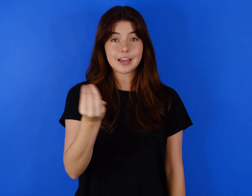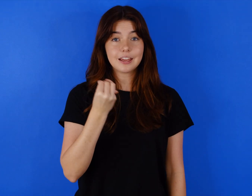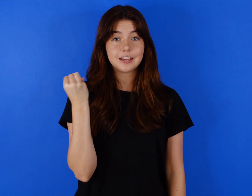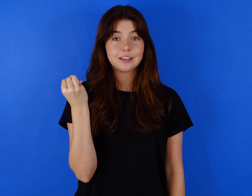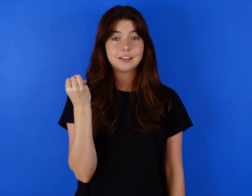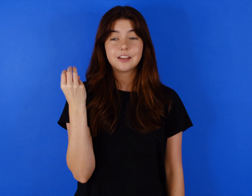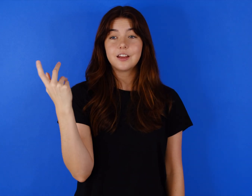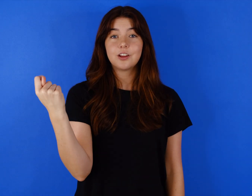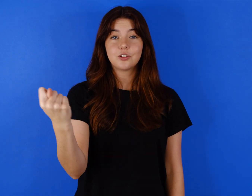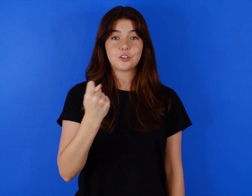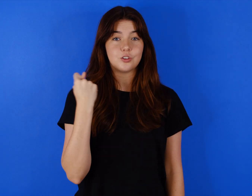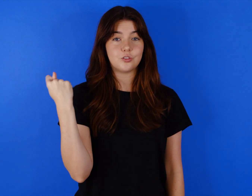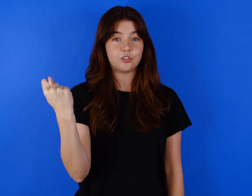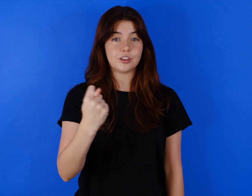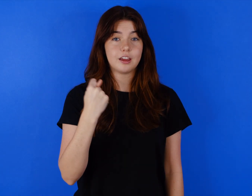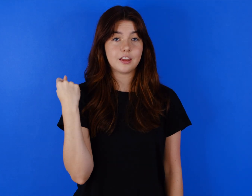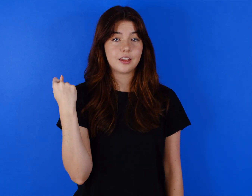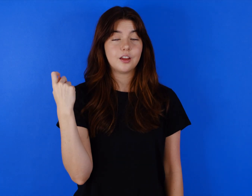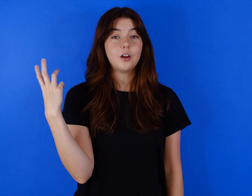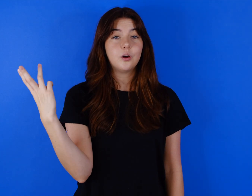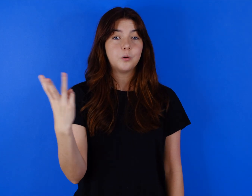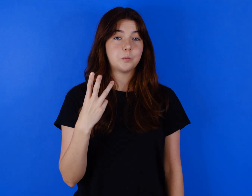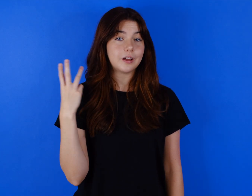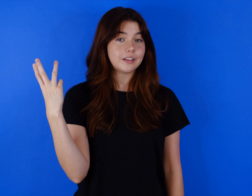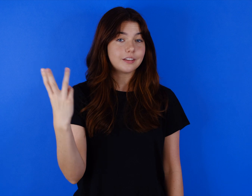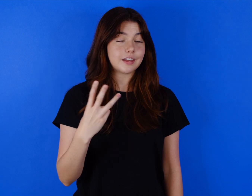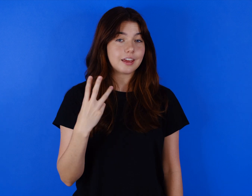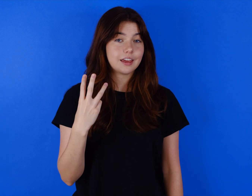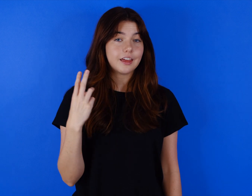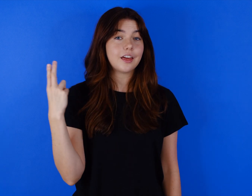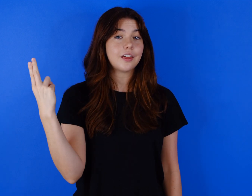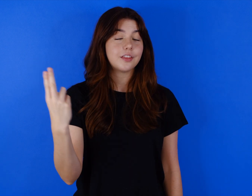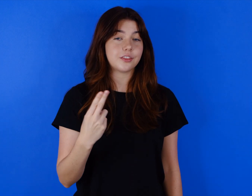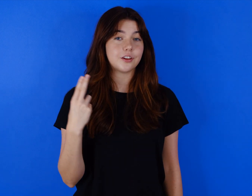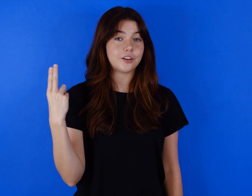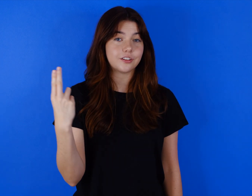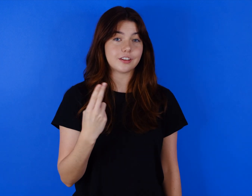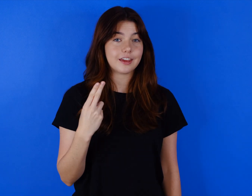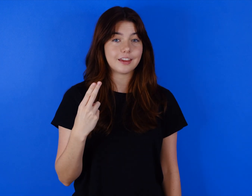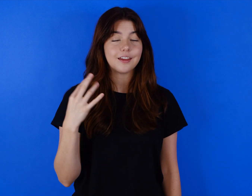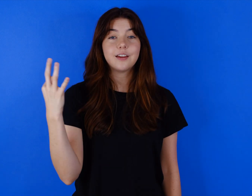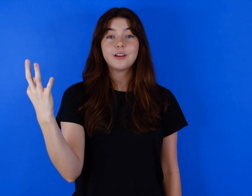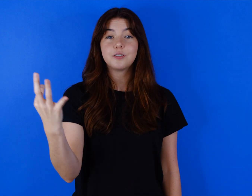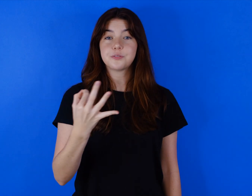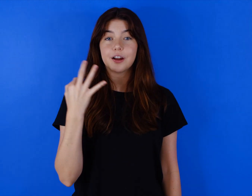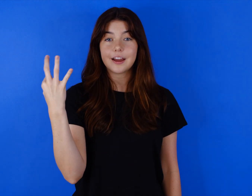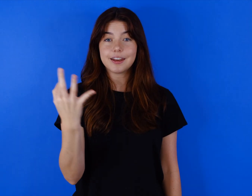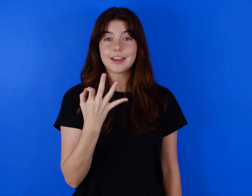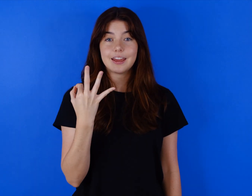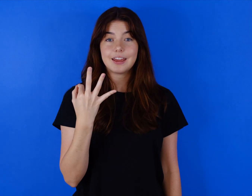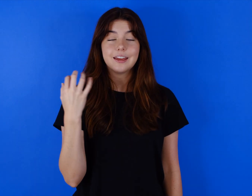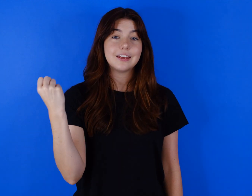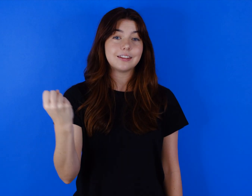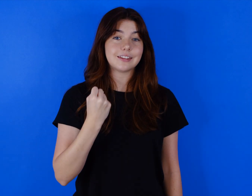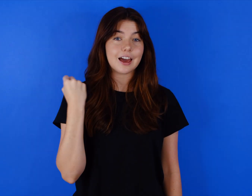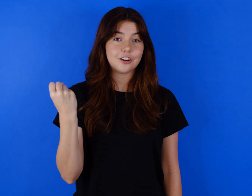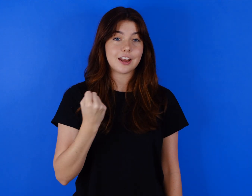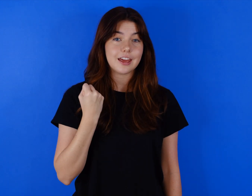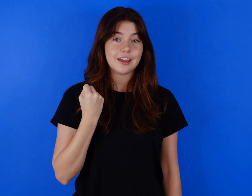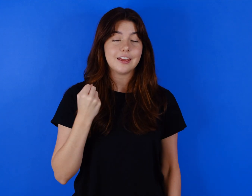Monday, Tuesday, Wednesday, Thursday, Friday, Saturday,